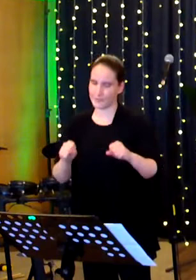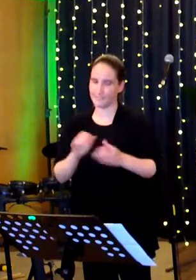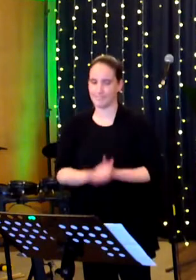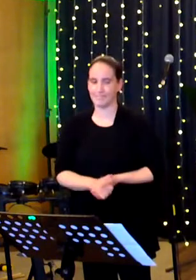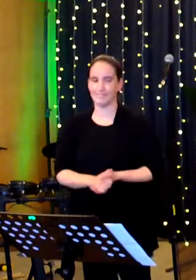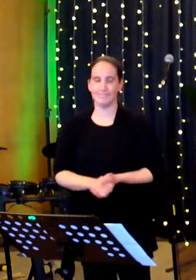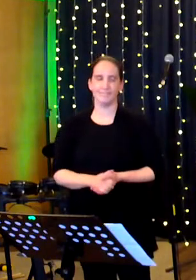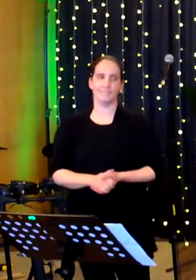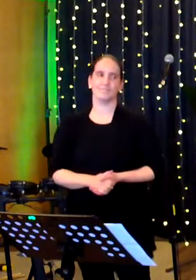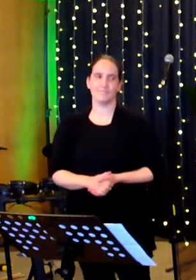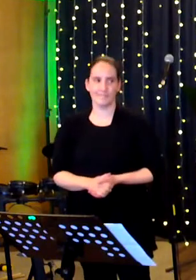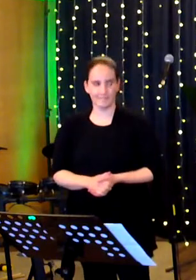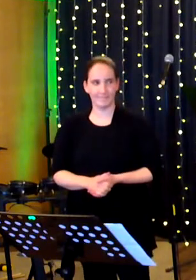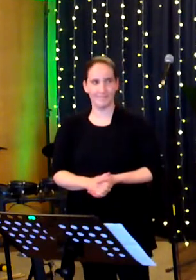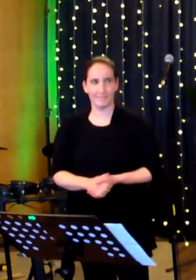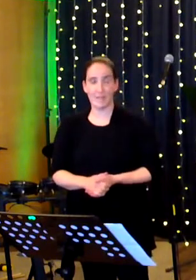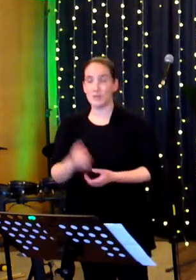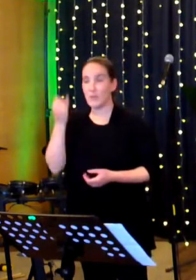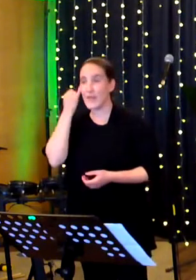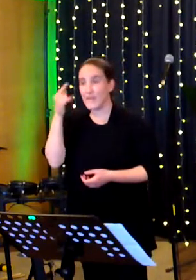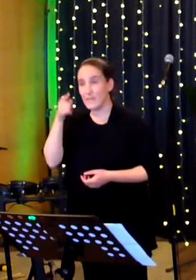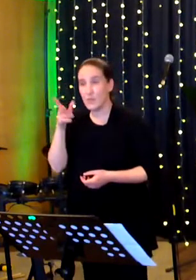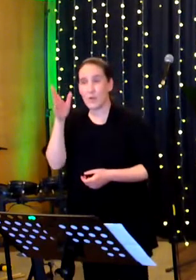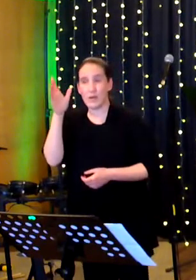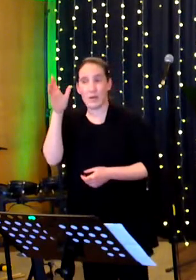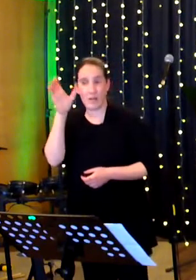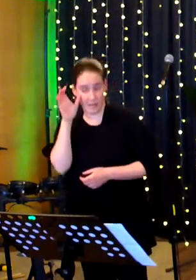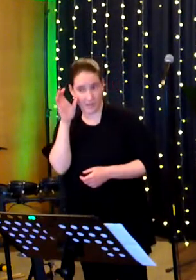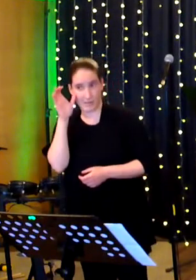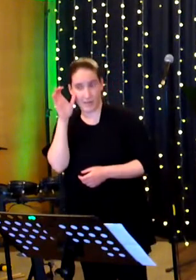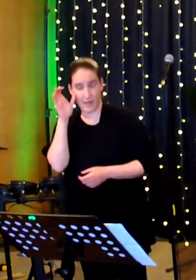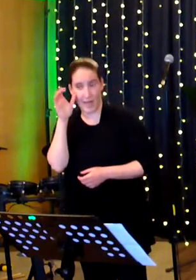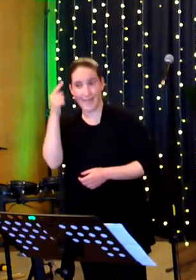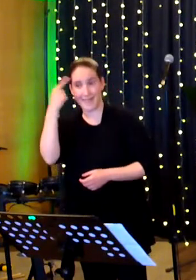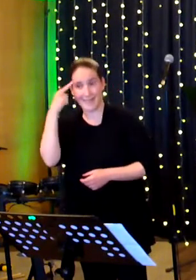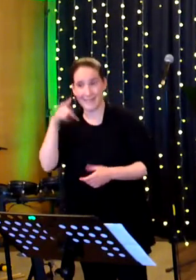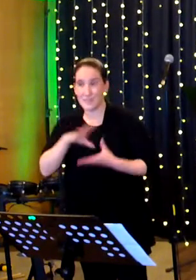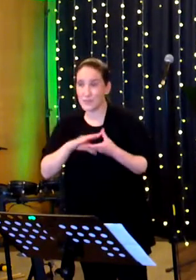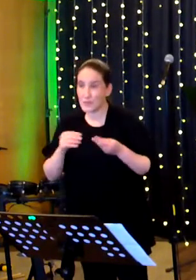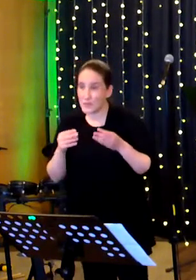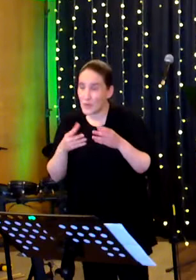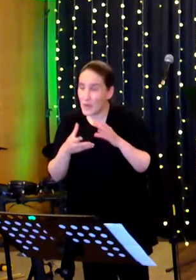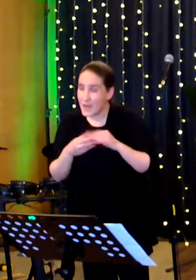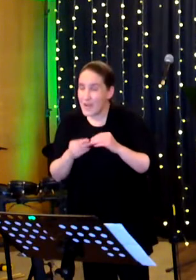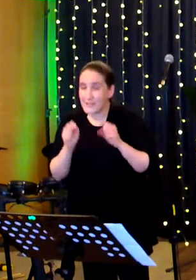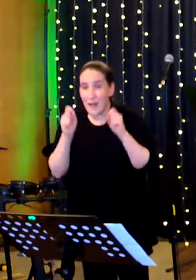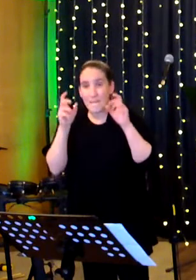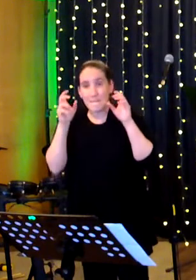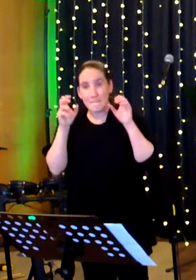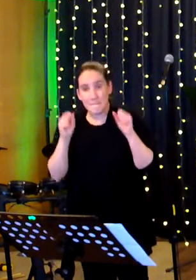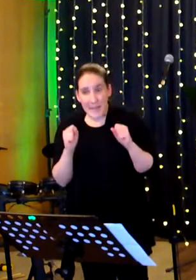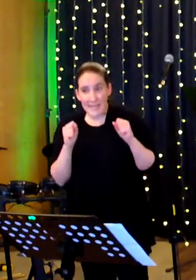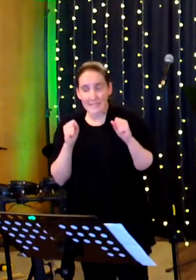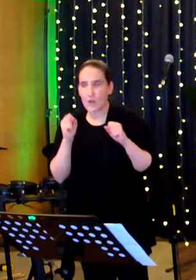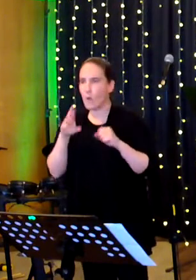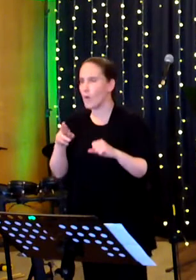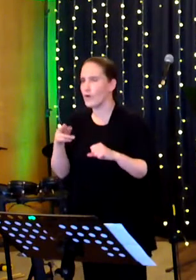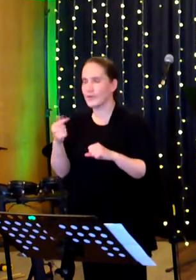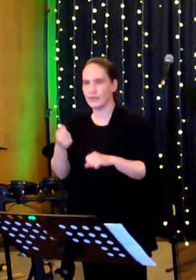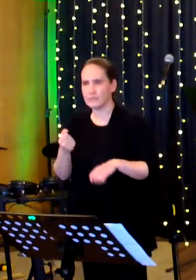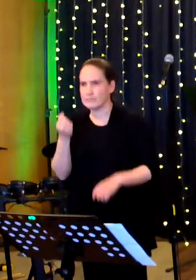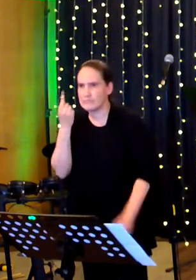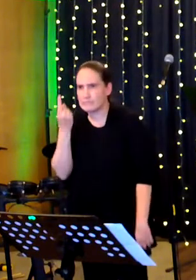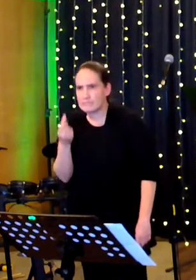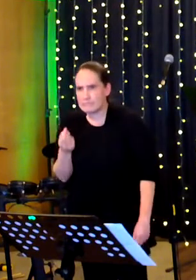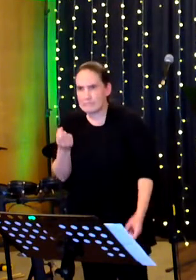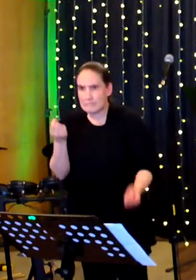with me and you were like, this is amazing stuff right here, okay? Or you're like, I have no idea what's going on, and